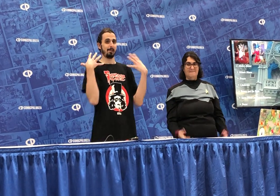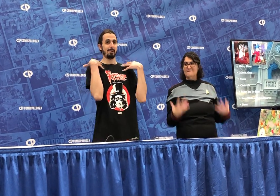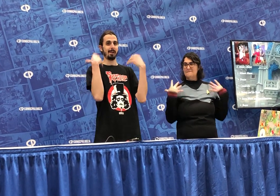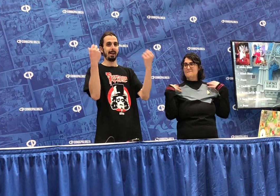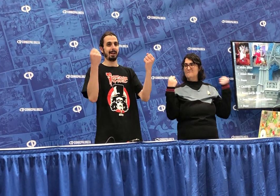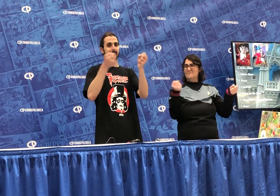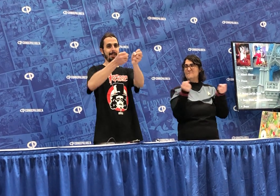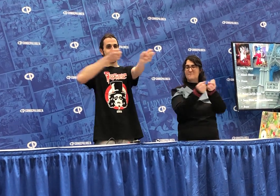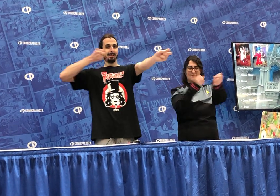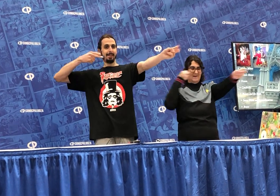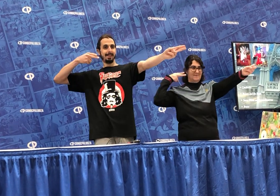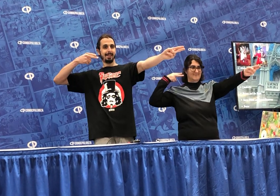Brave.